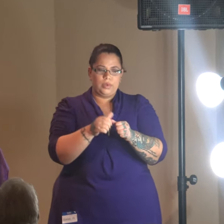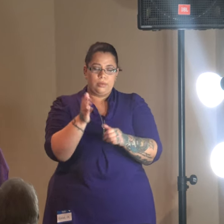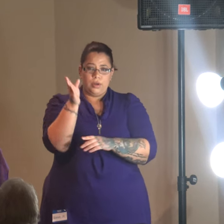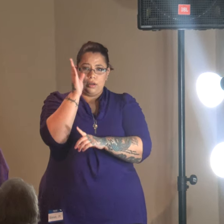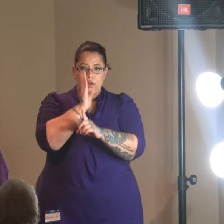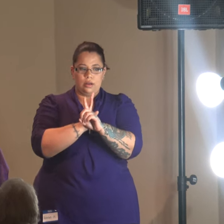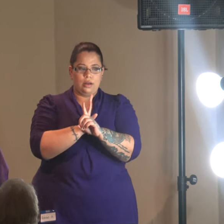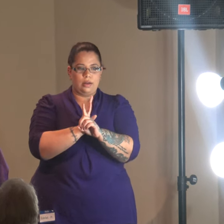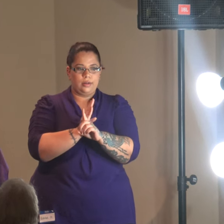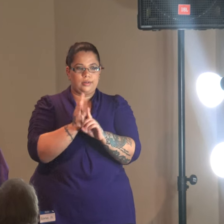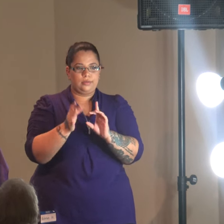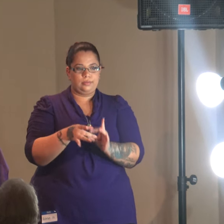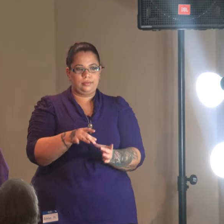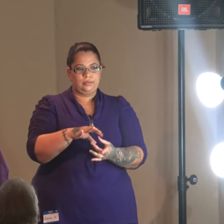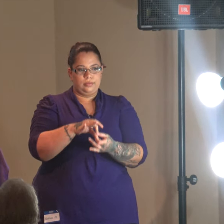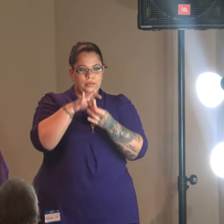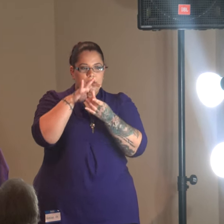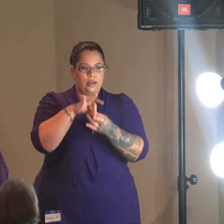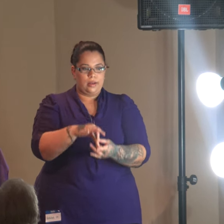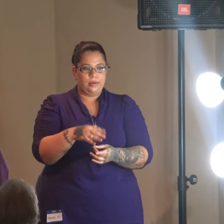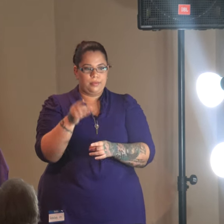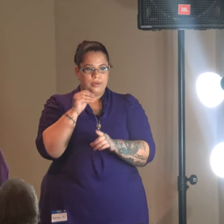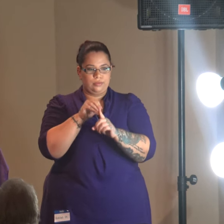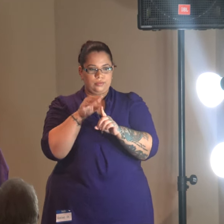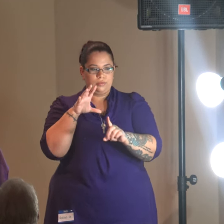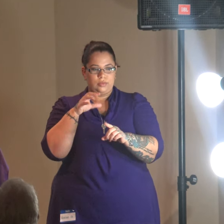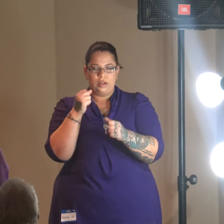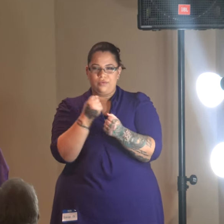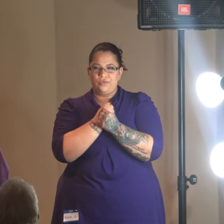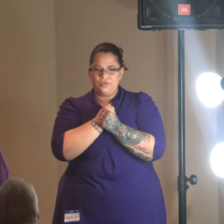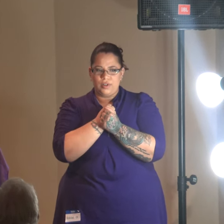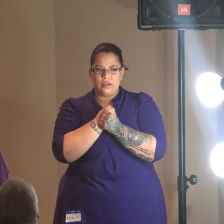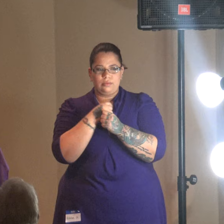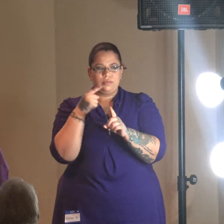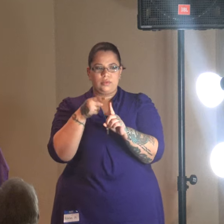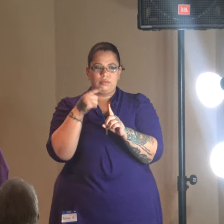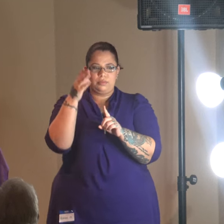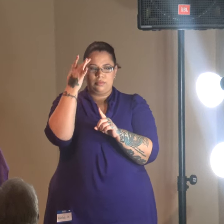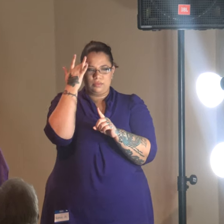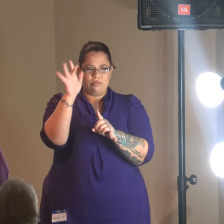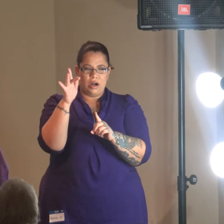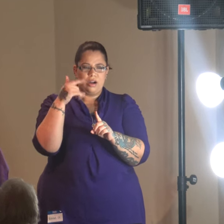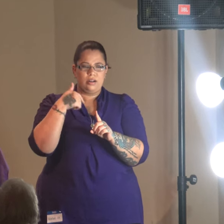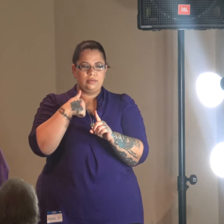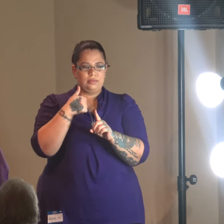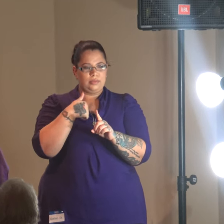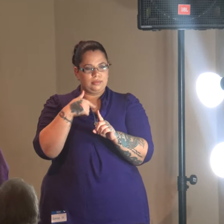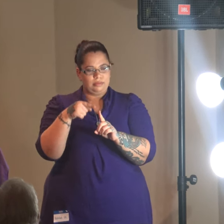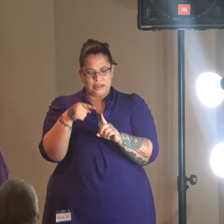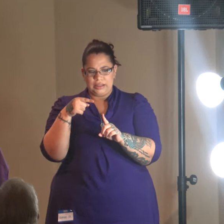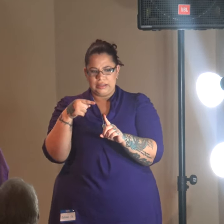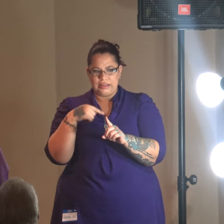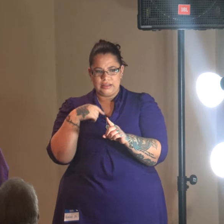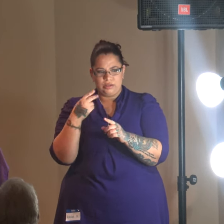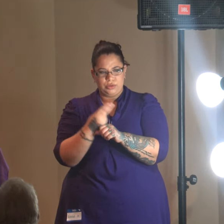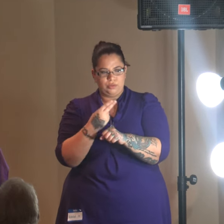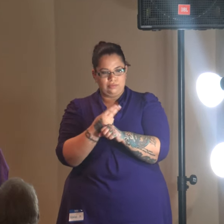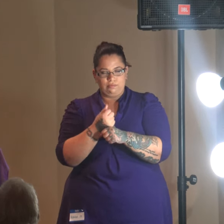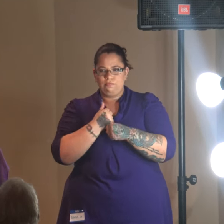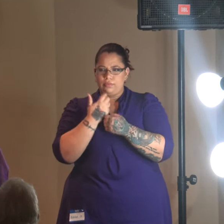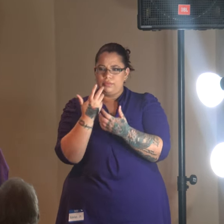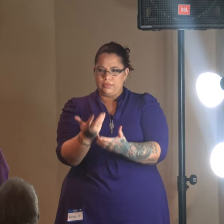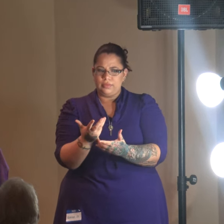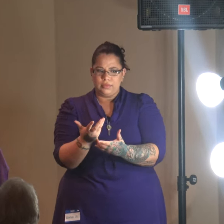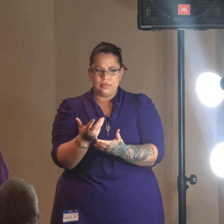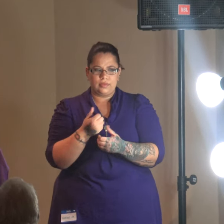I am created in love and beauty. I am a genius. I am able to use my genius to shift the